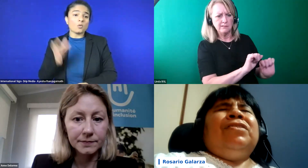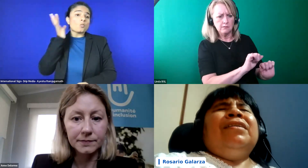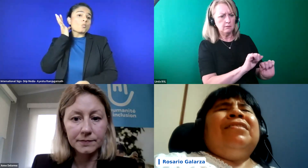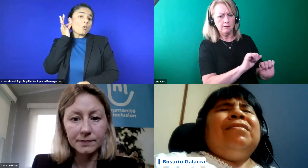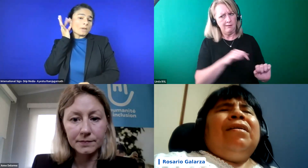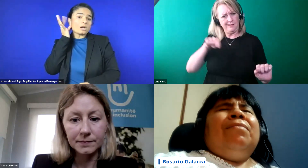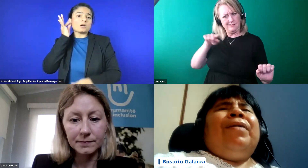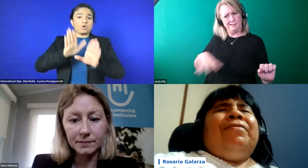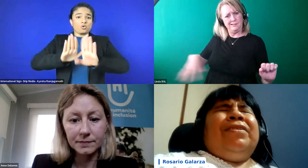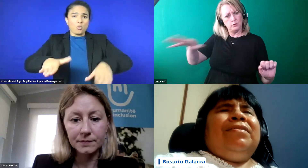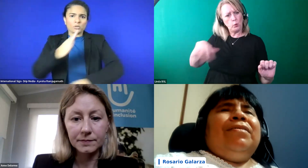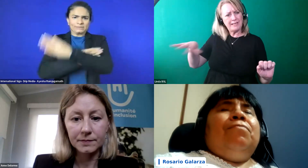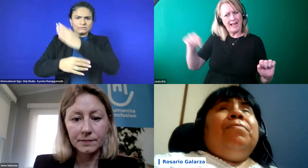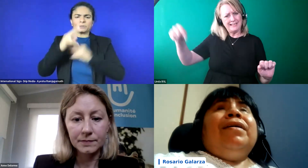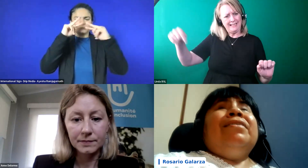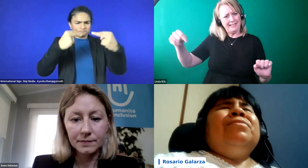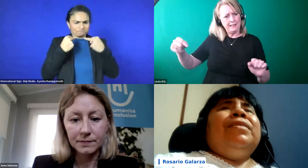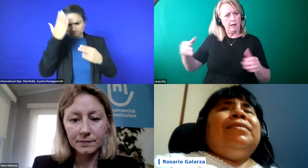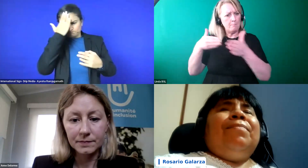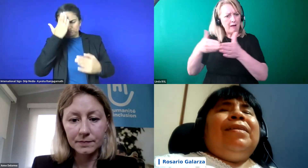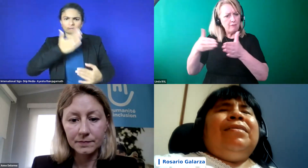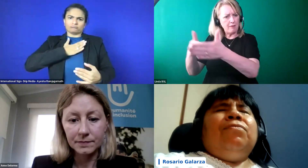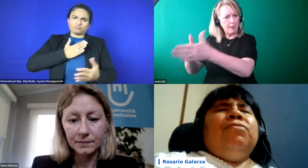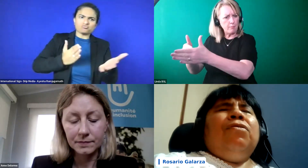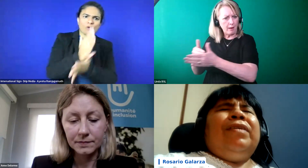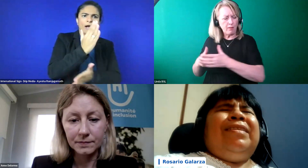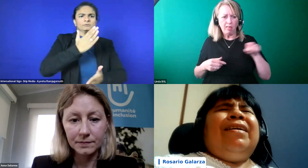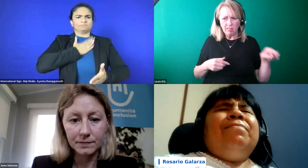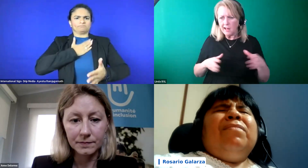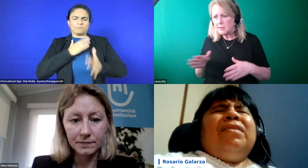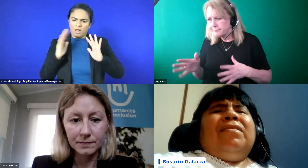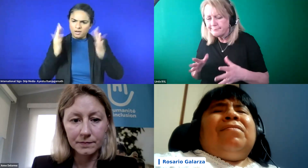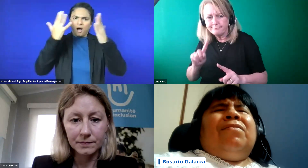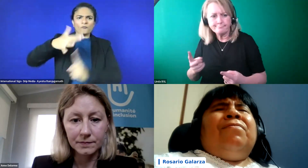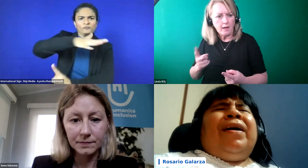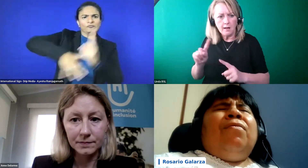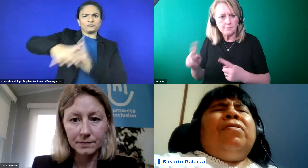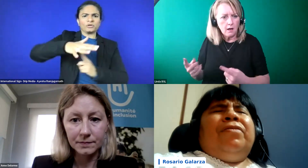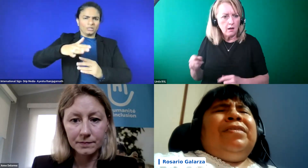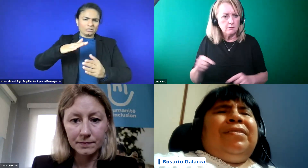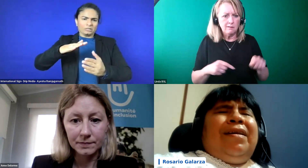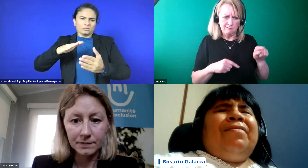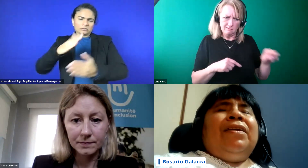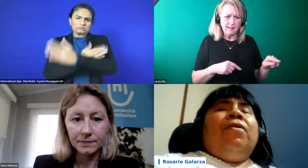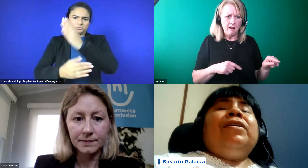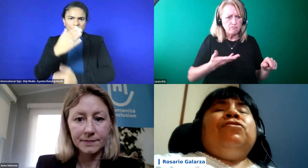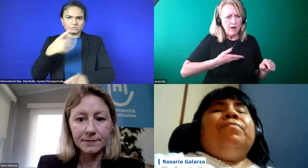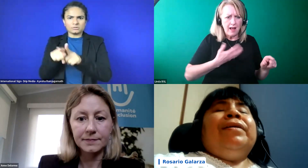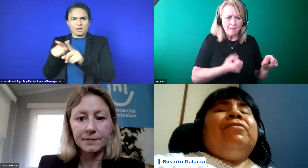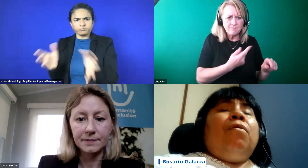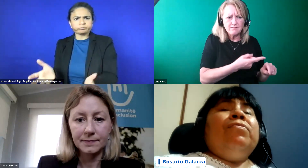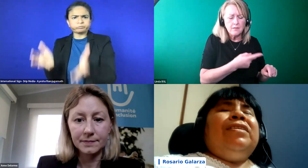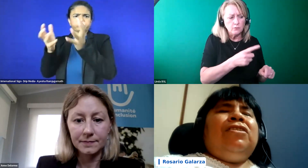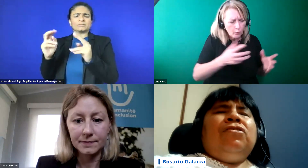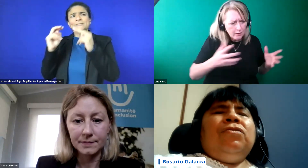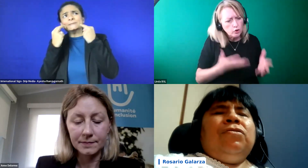by societal barriers. Women and girls with disability who know that they are right holders are encouraged to make